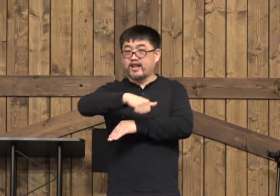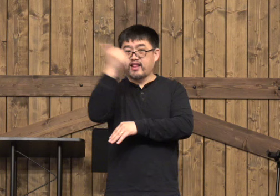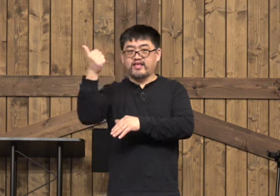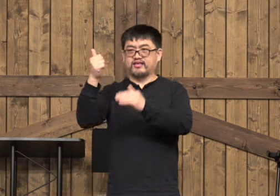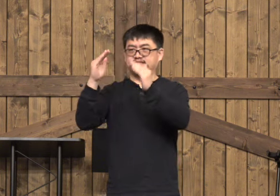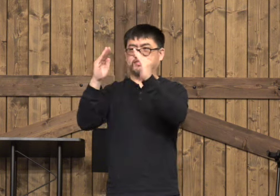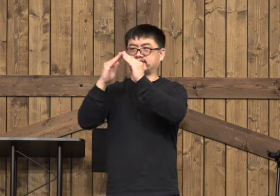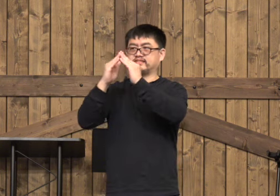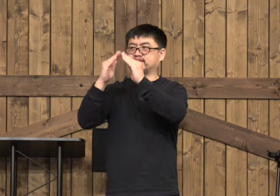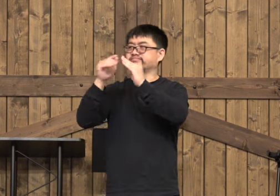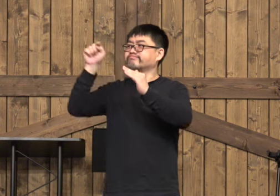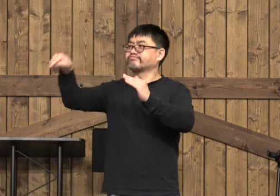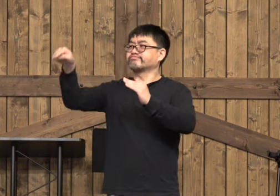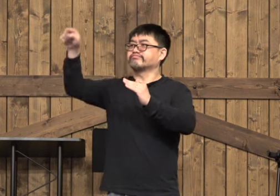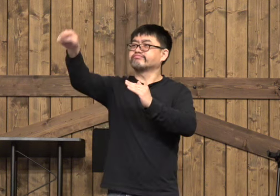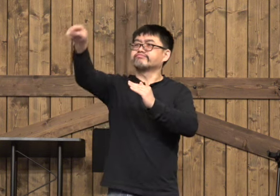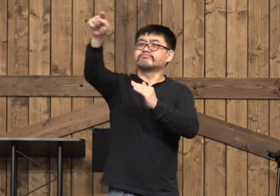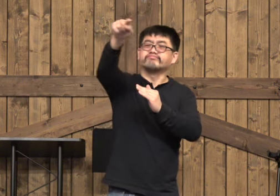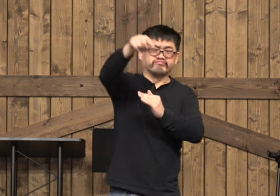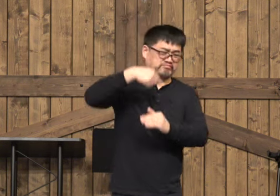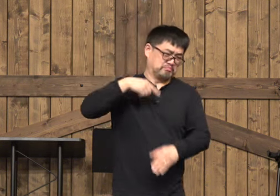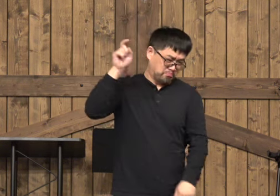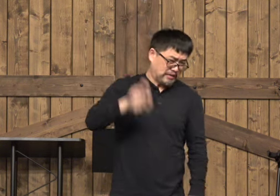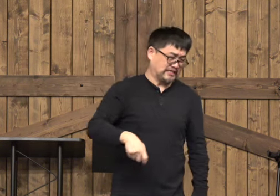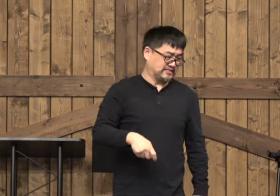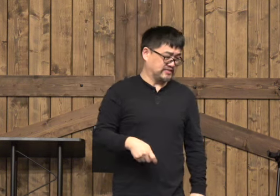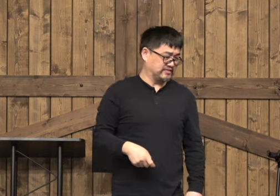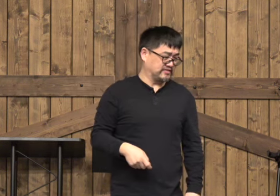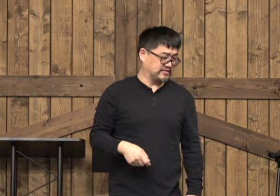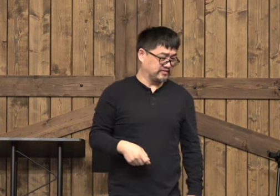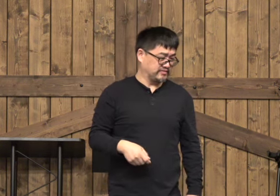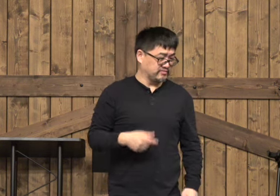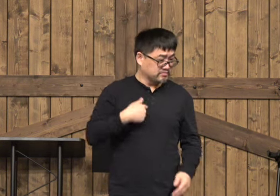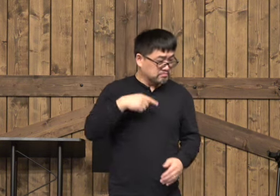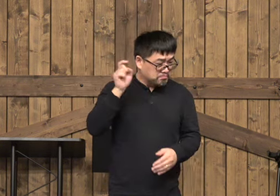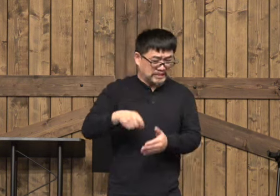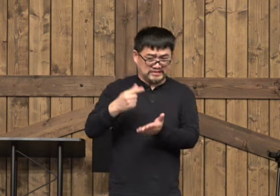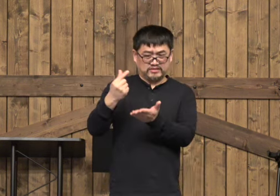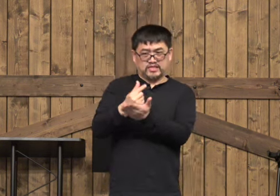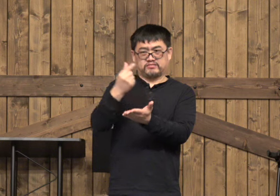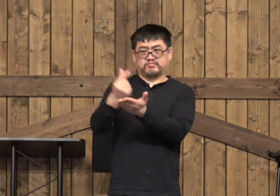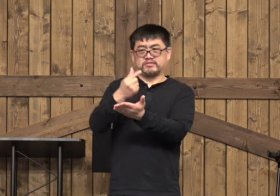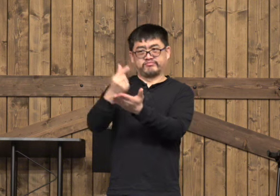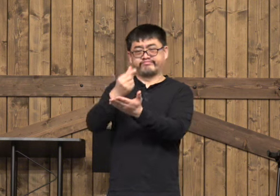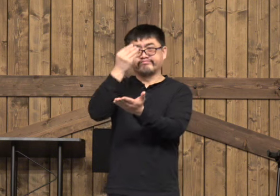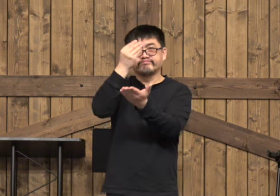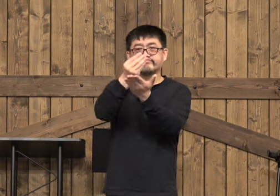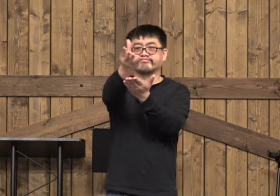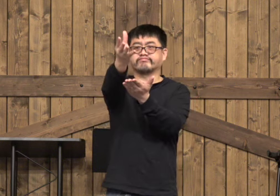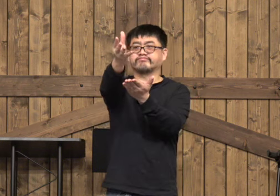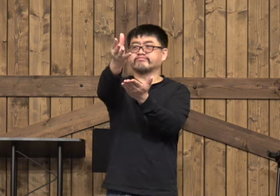They all wanted Jesus to stay in that town. But he told them he had to go to the other town. And preach the gospel as well.